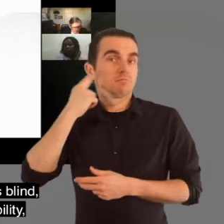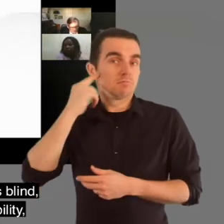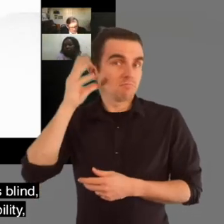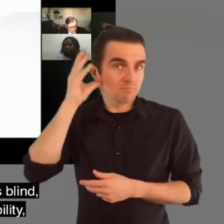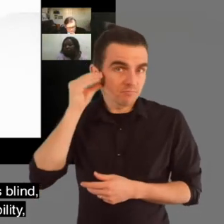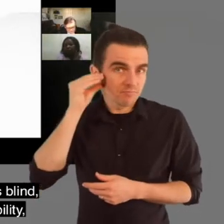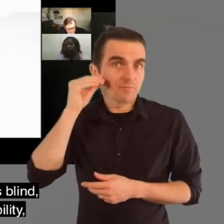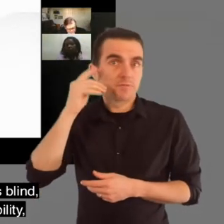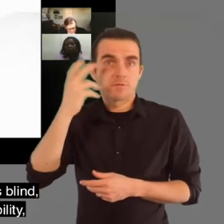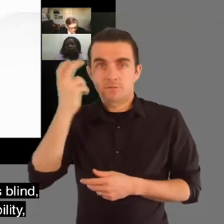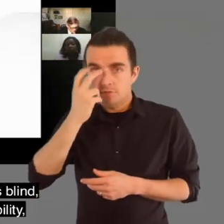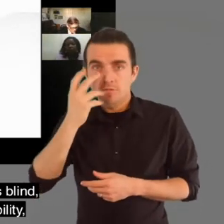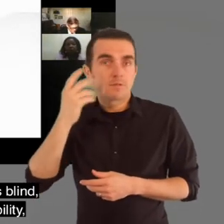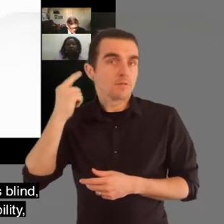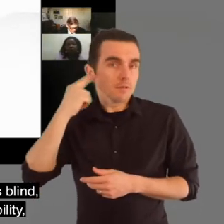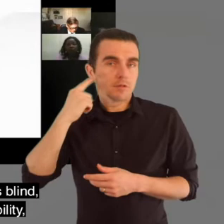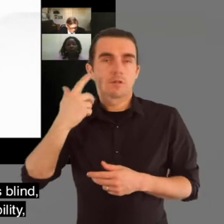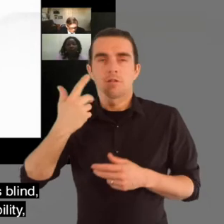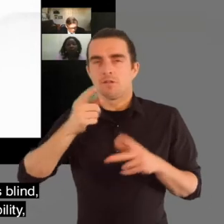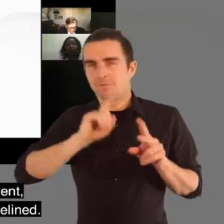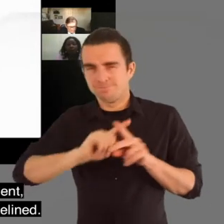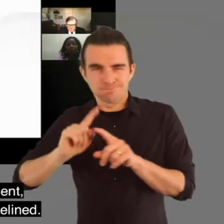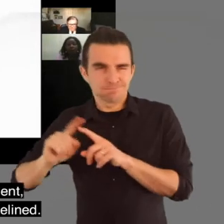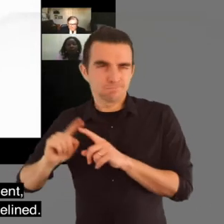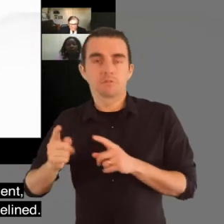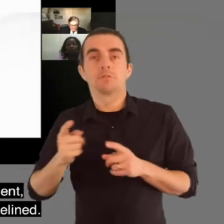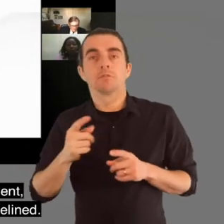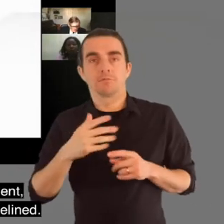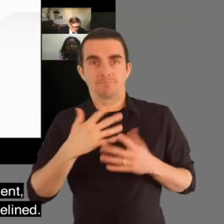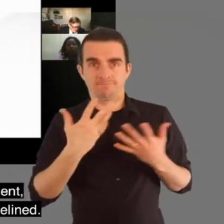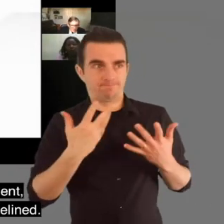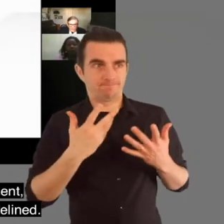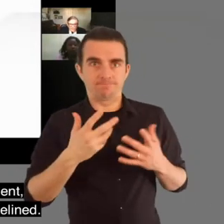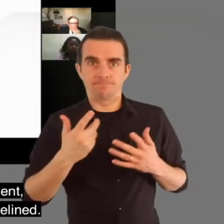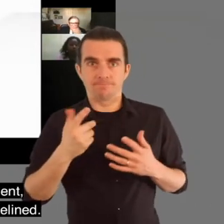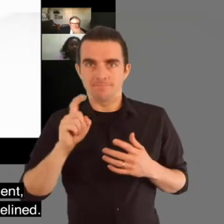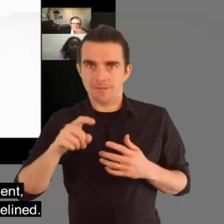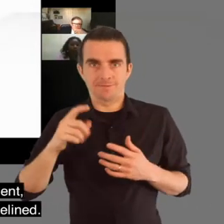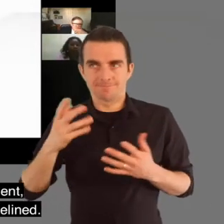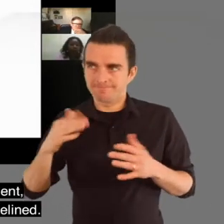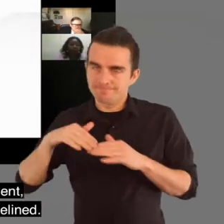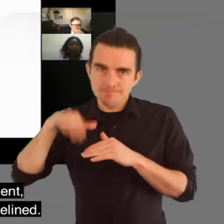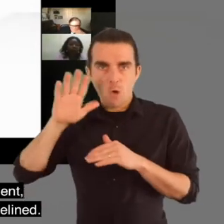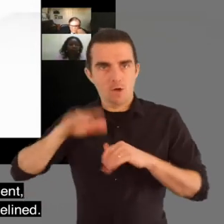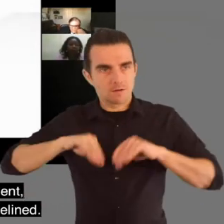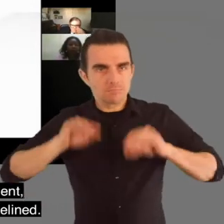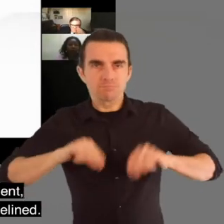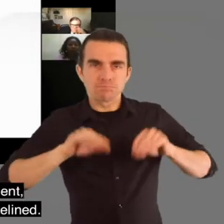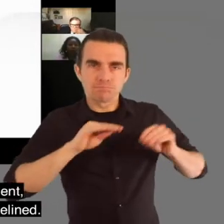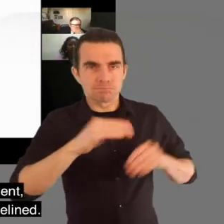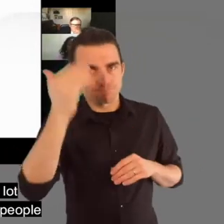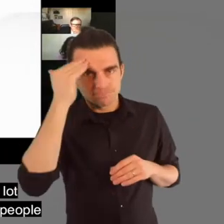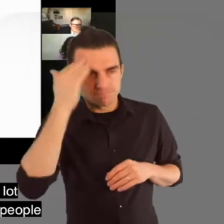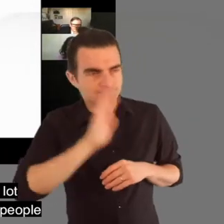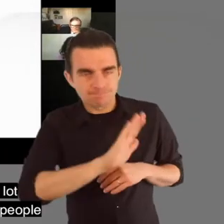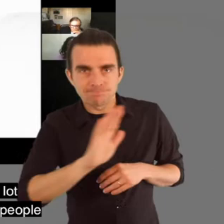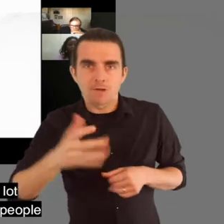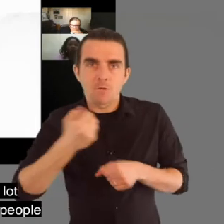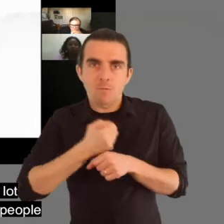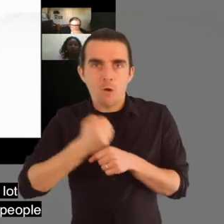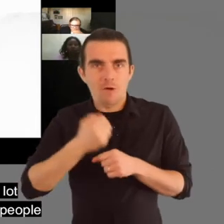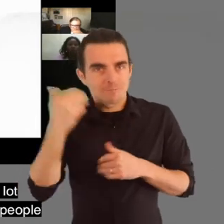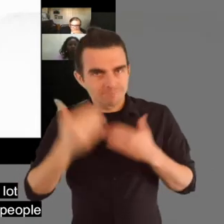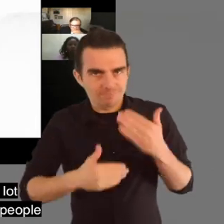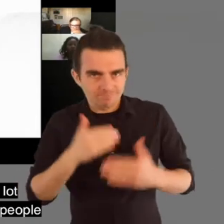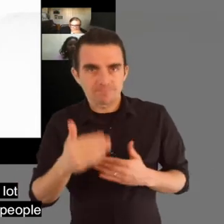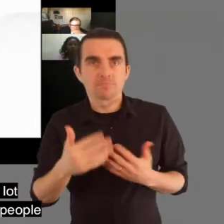with or locomotor disability, people with hearing impairment, and other disability do get sidelined. There is a need to